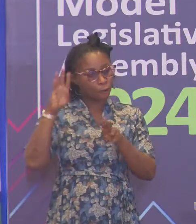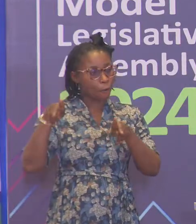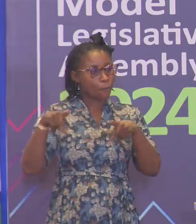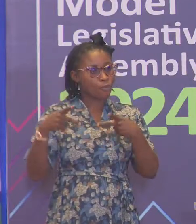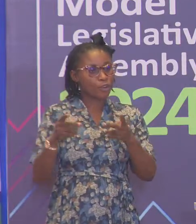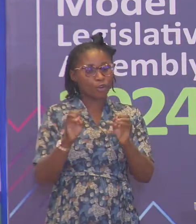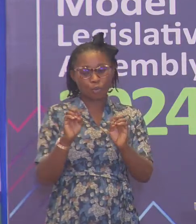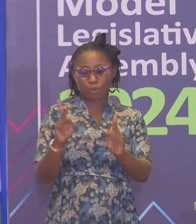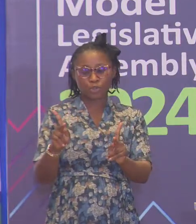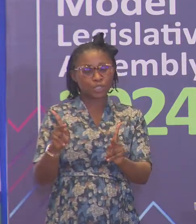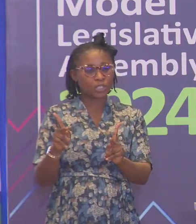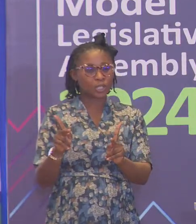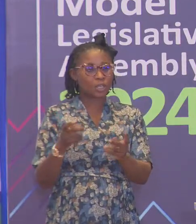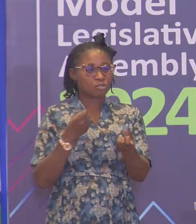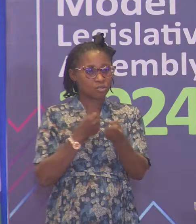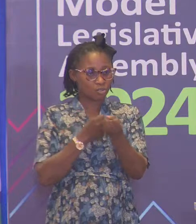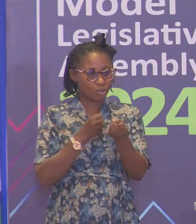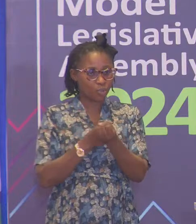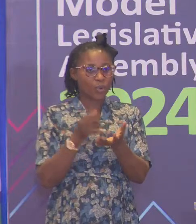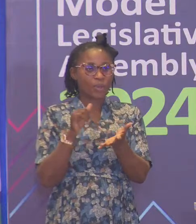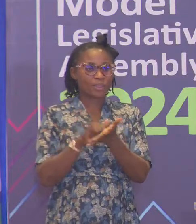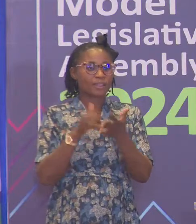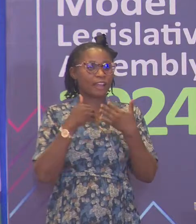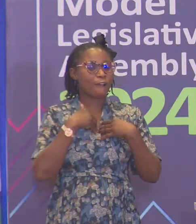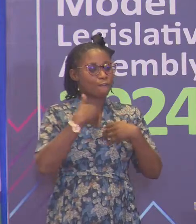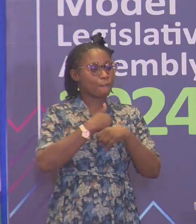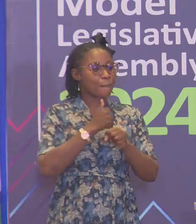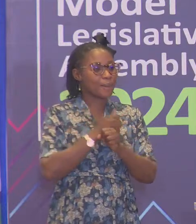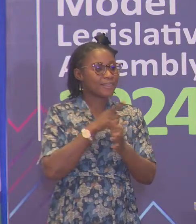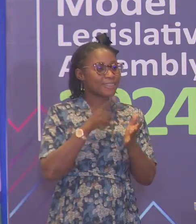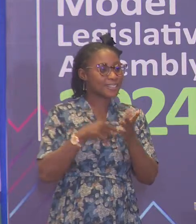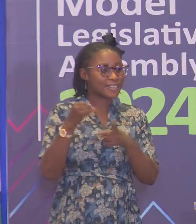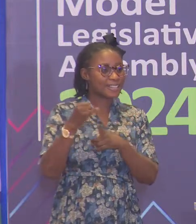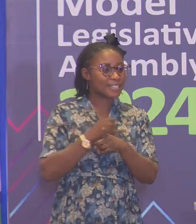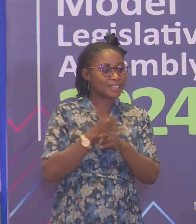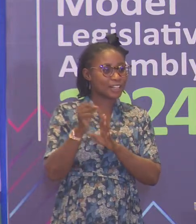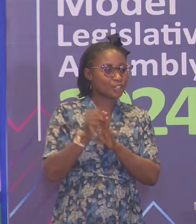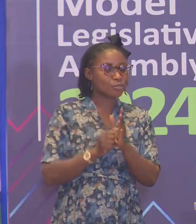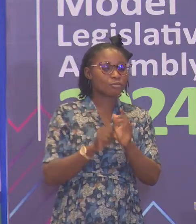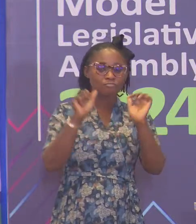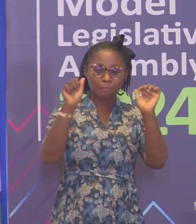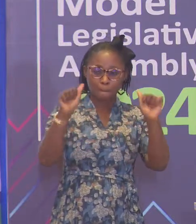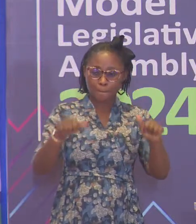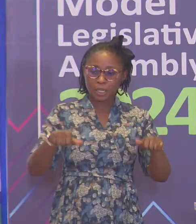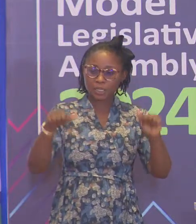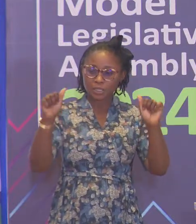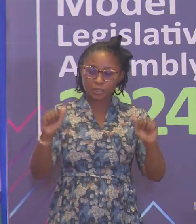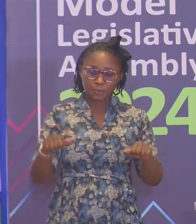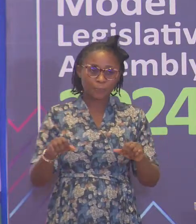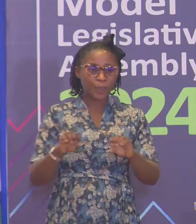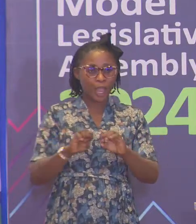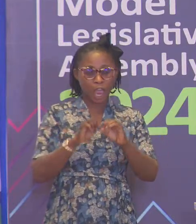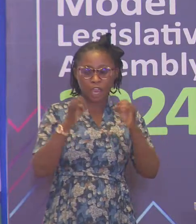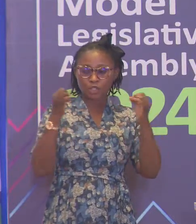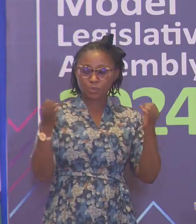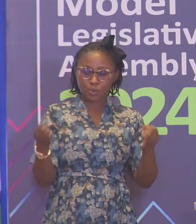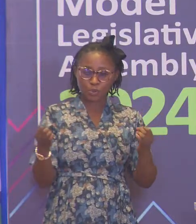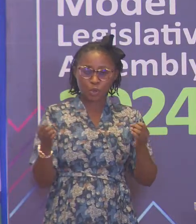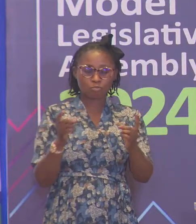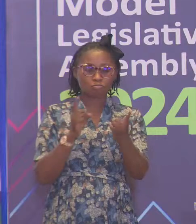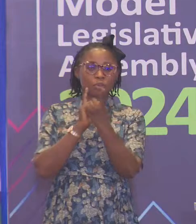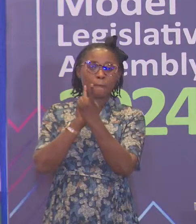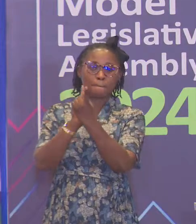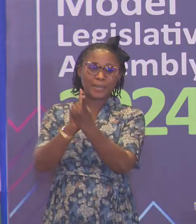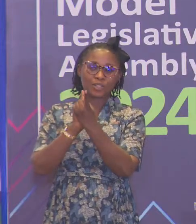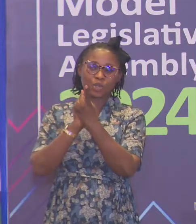platform and support that has made this internship possible. The exposure and mentorship